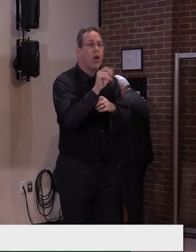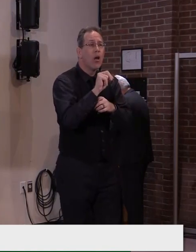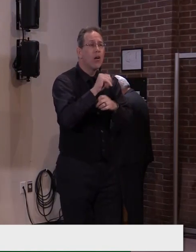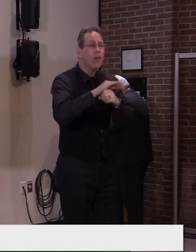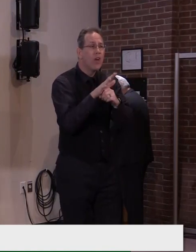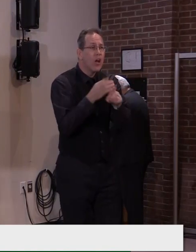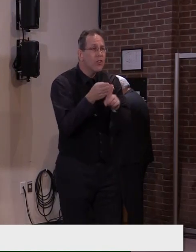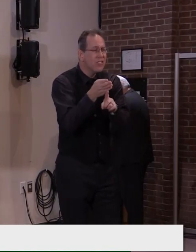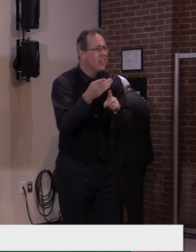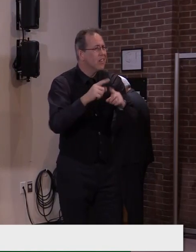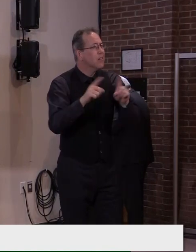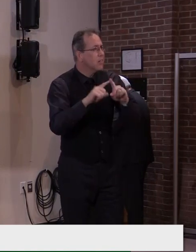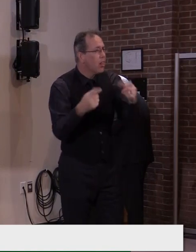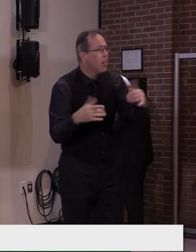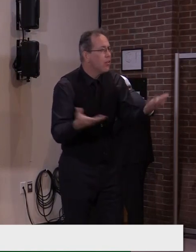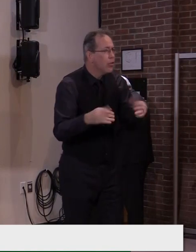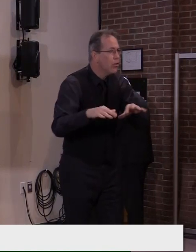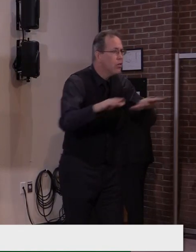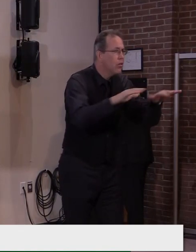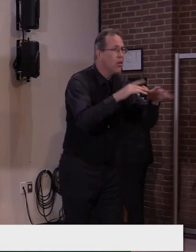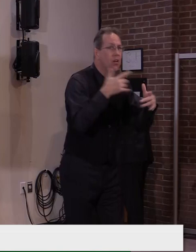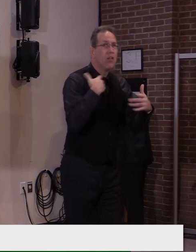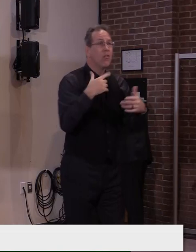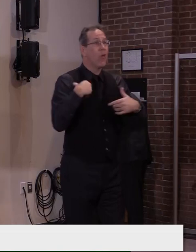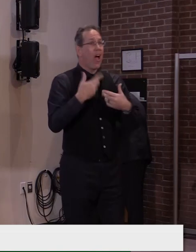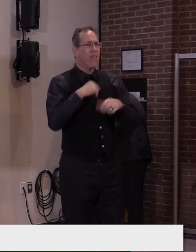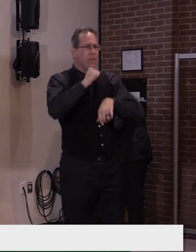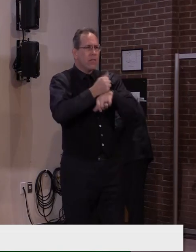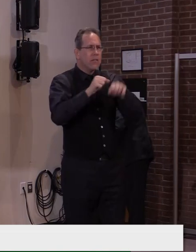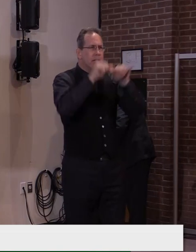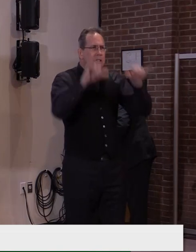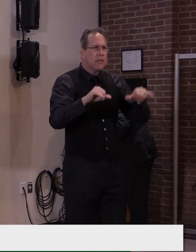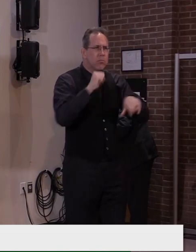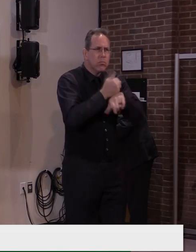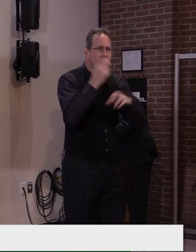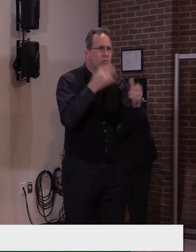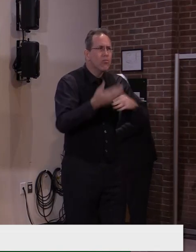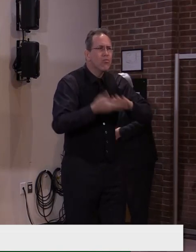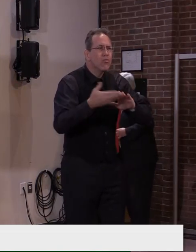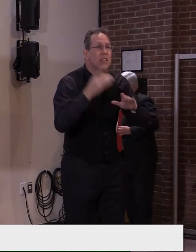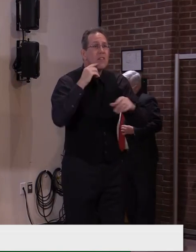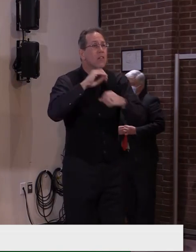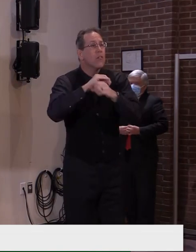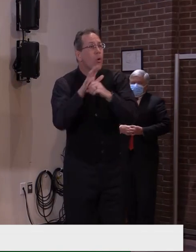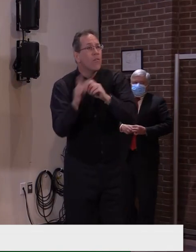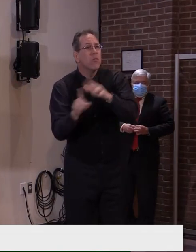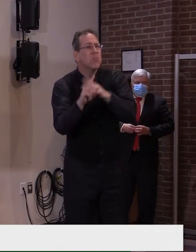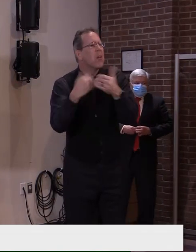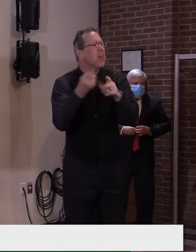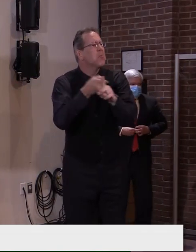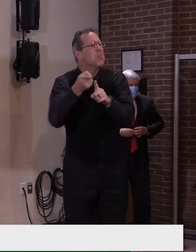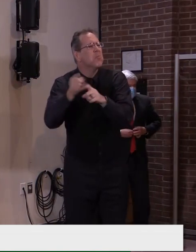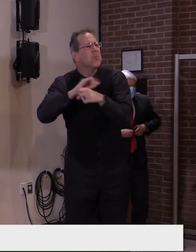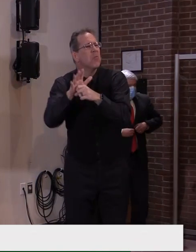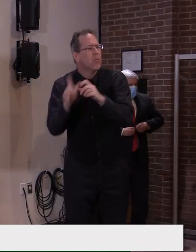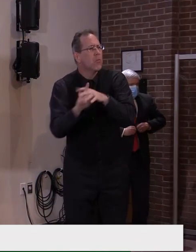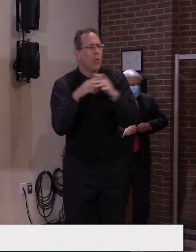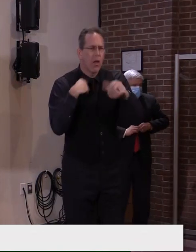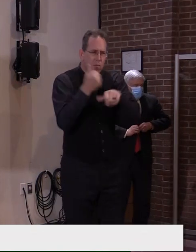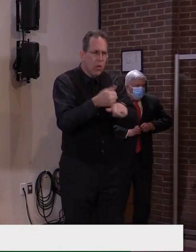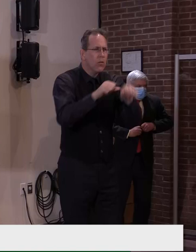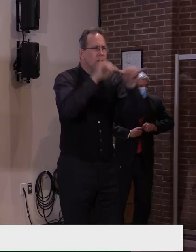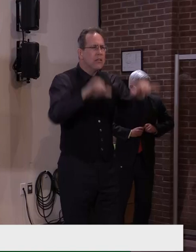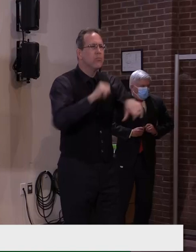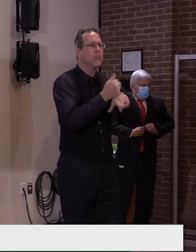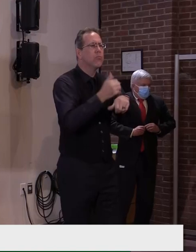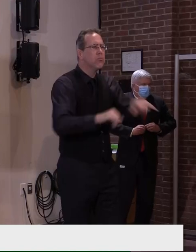of 2020. We have vaccines, boosters, testing, and the common sense precautions we've talked about